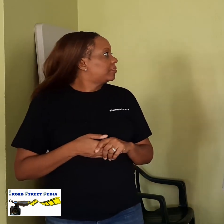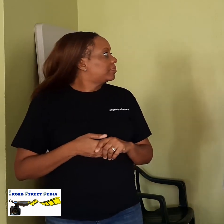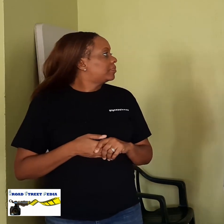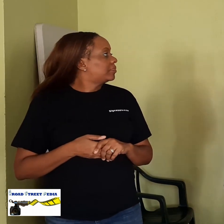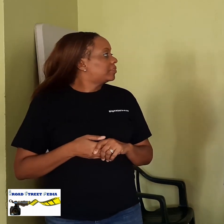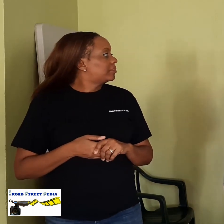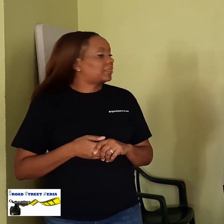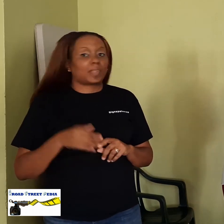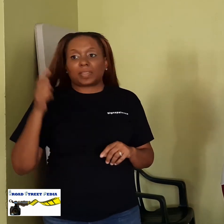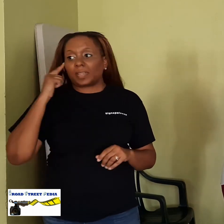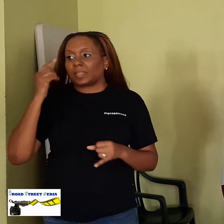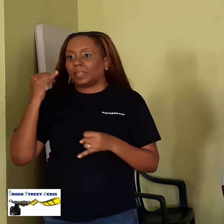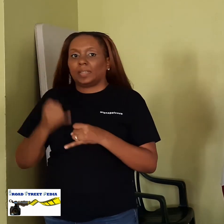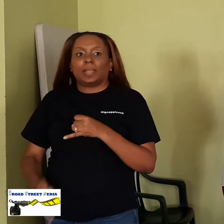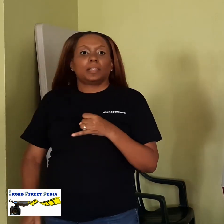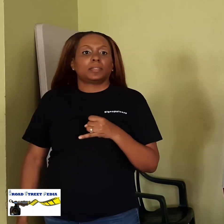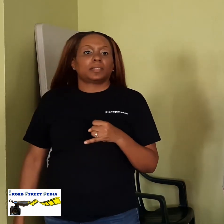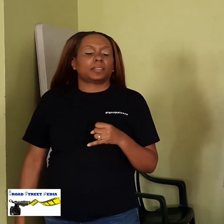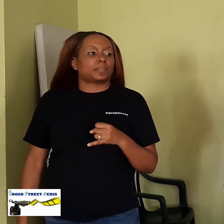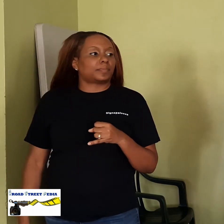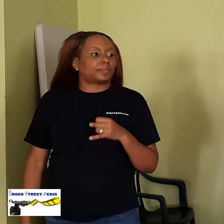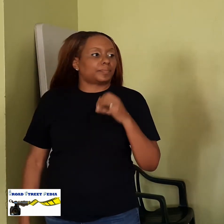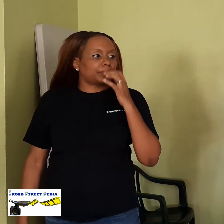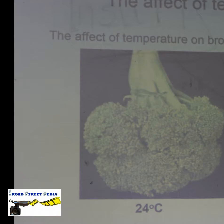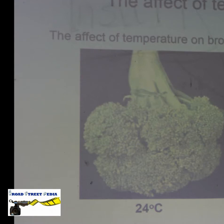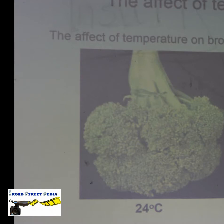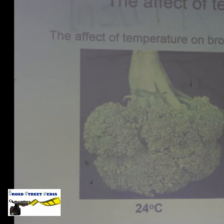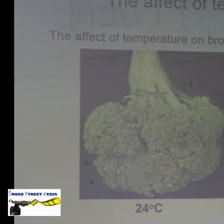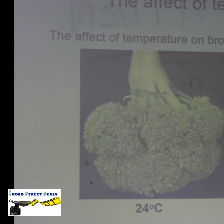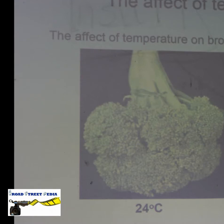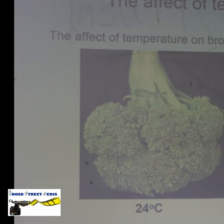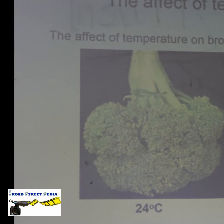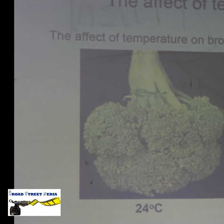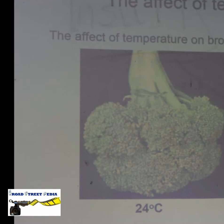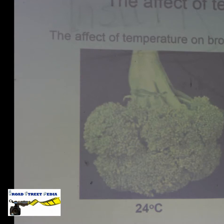think that's my last slide. Damien, is it?